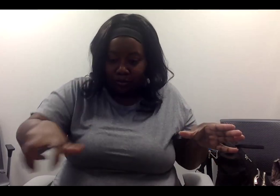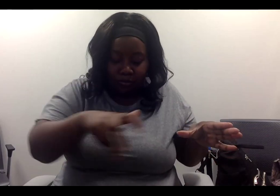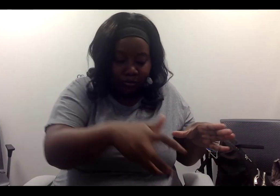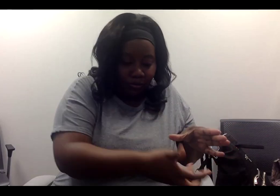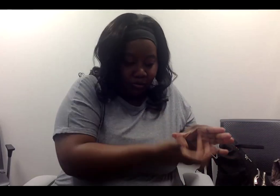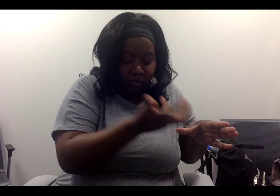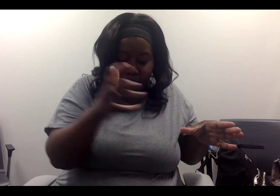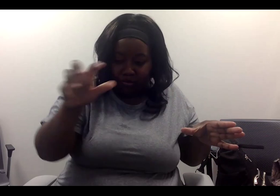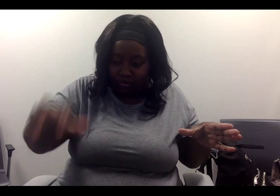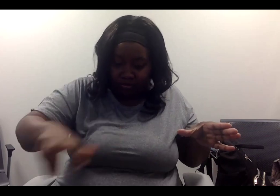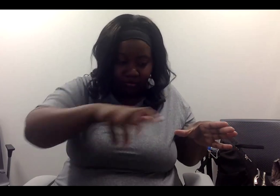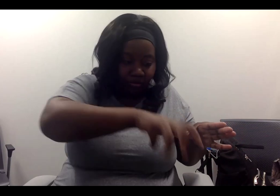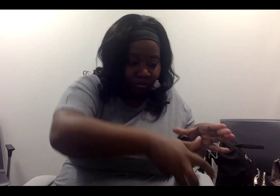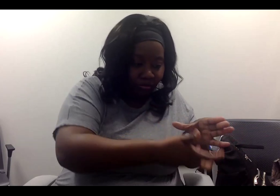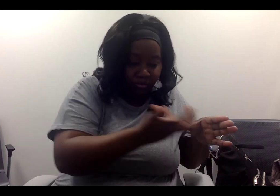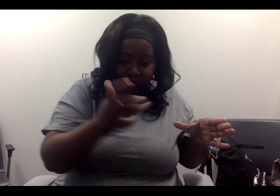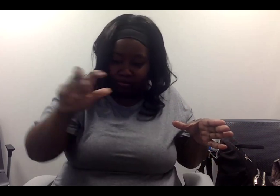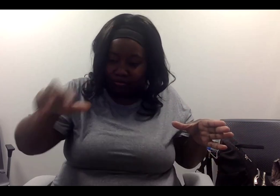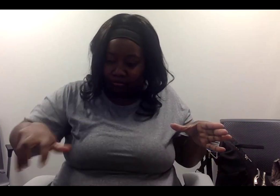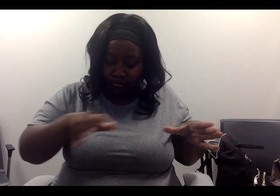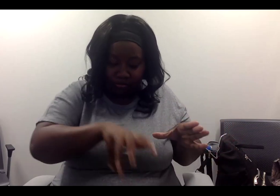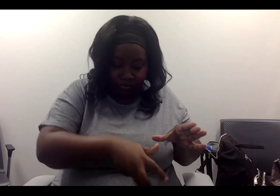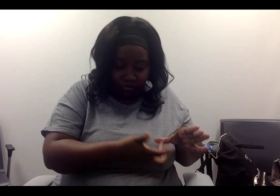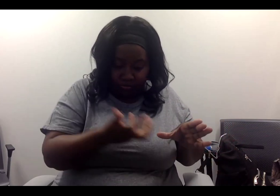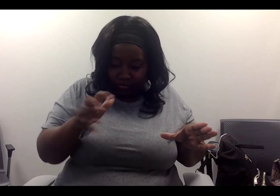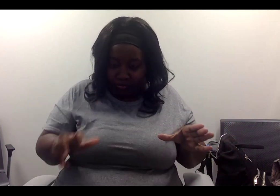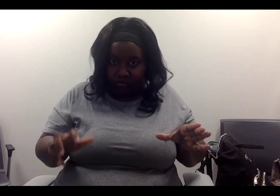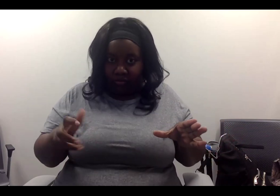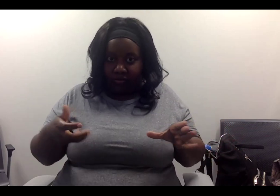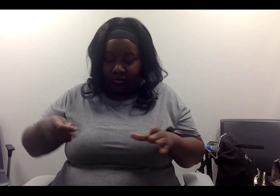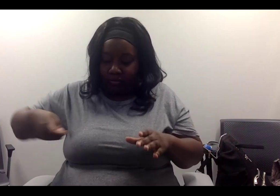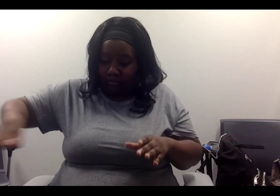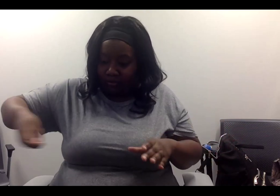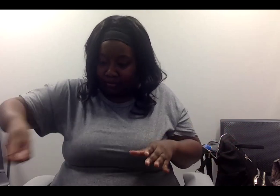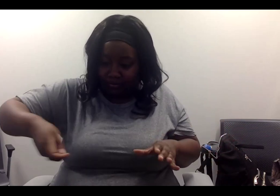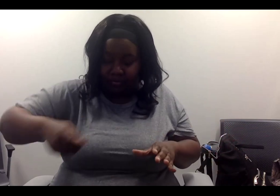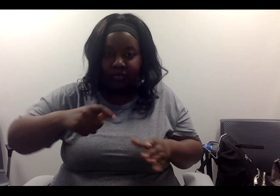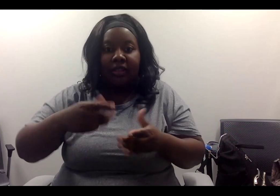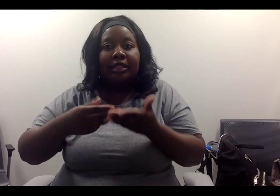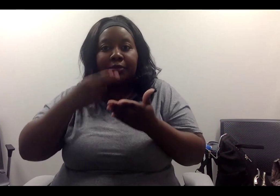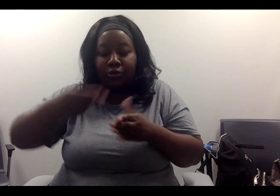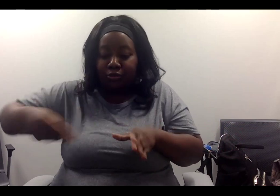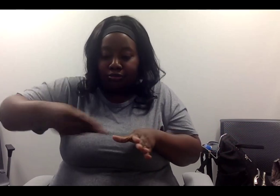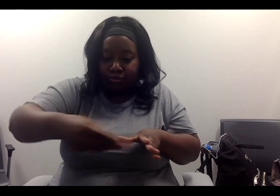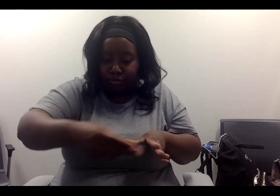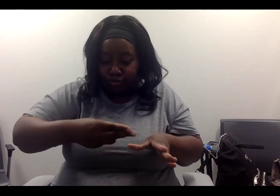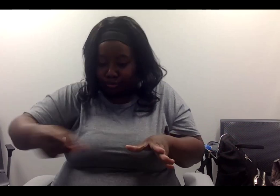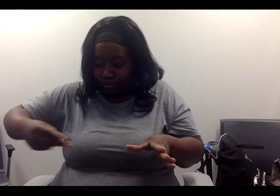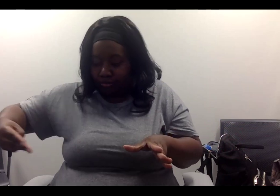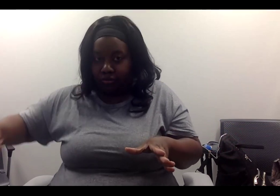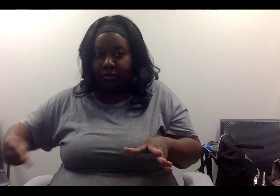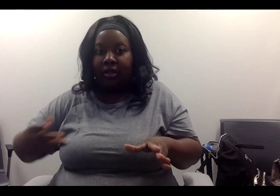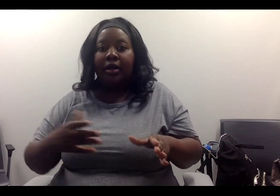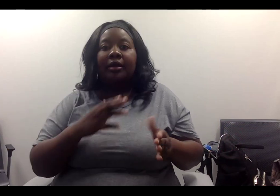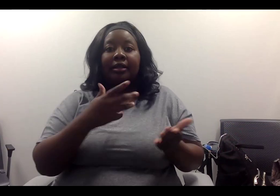have almost everything transferred in, and we've used a spoon to distribute all the ingredients as evenly as we can, we'll go ahead and top that with our buttered